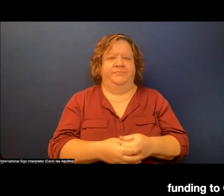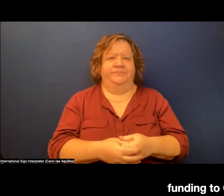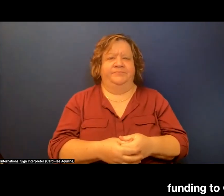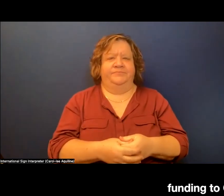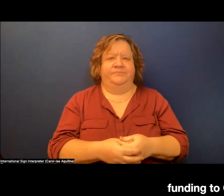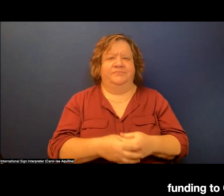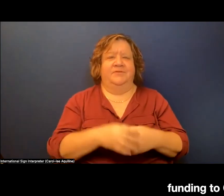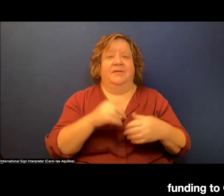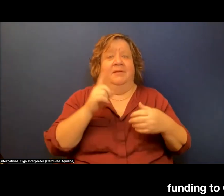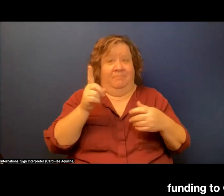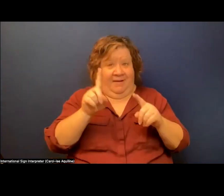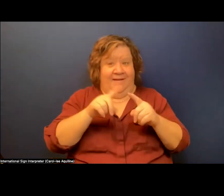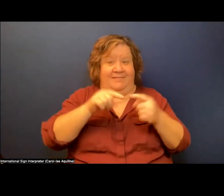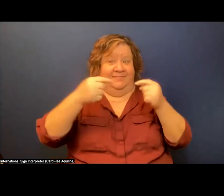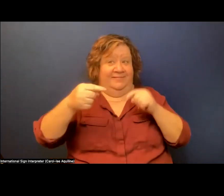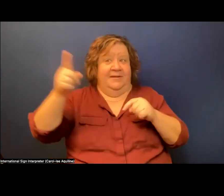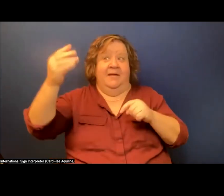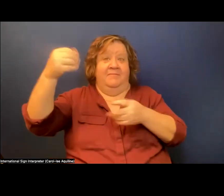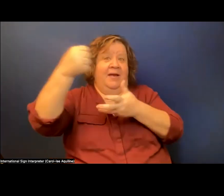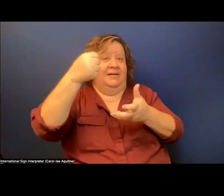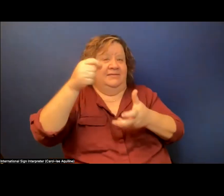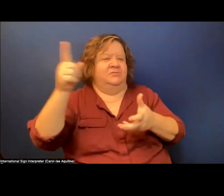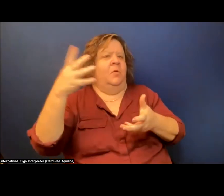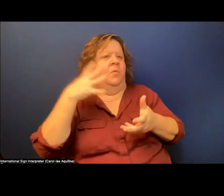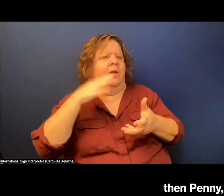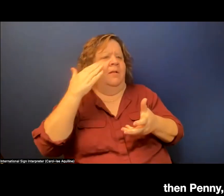OPDs and grassroots disability advocacy groups.